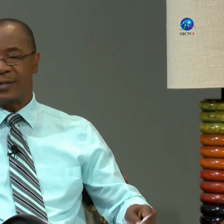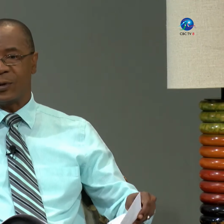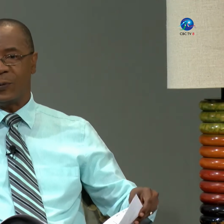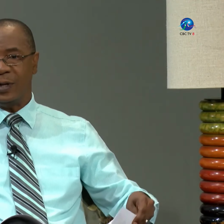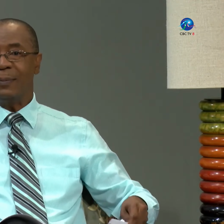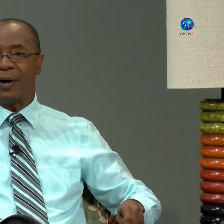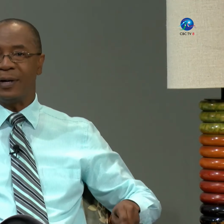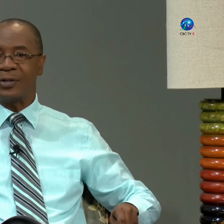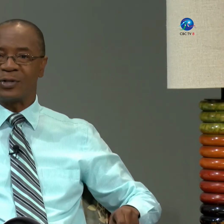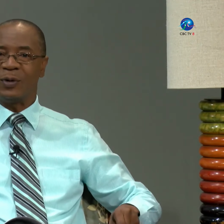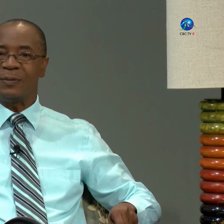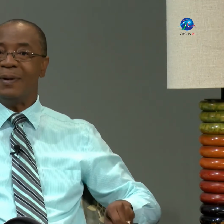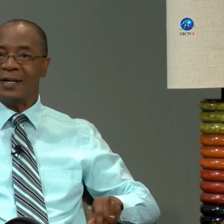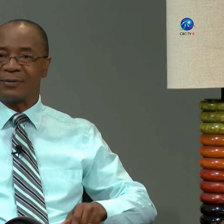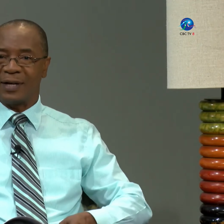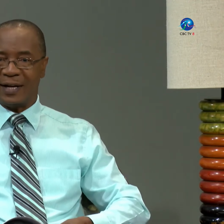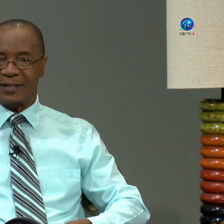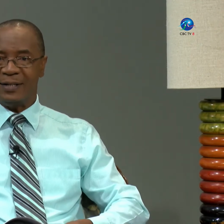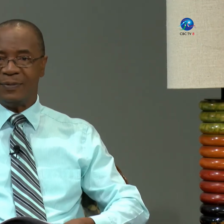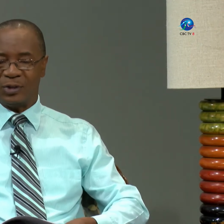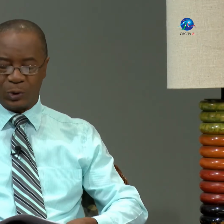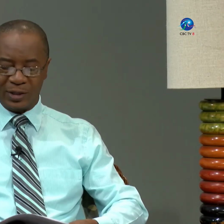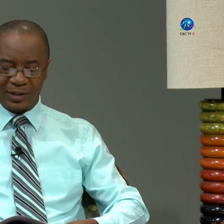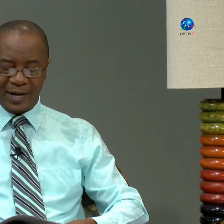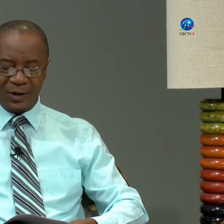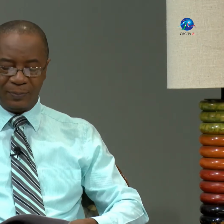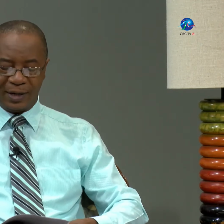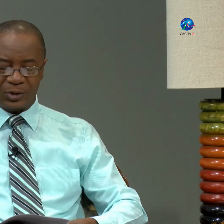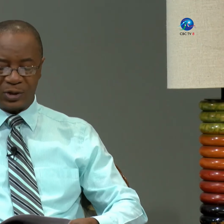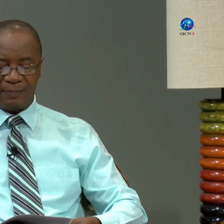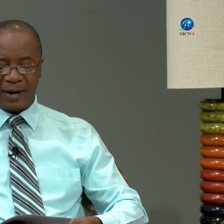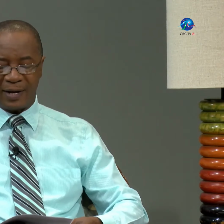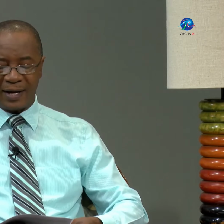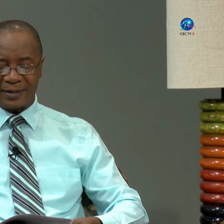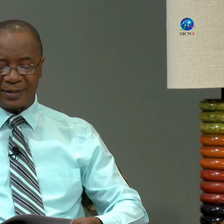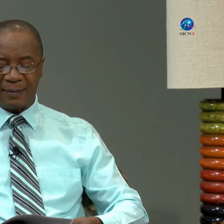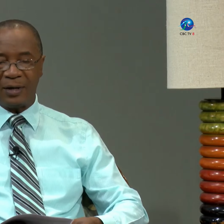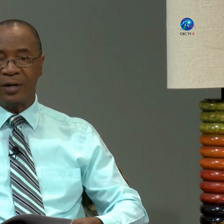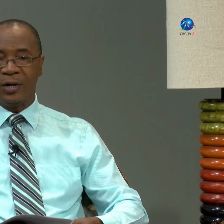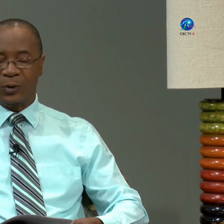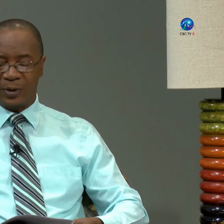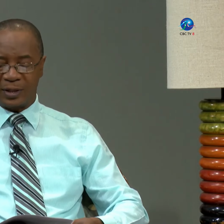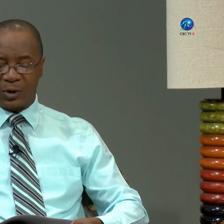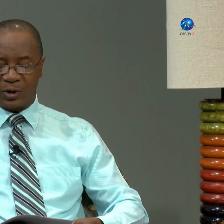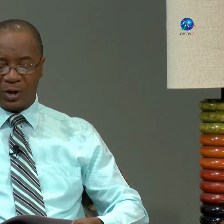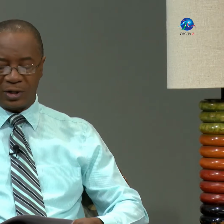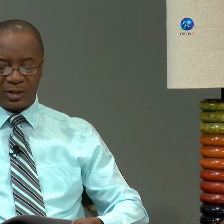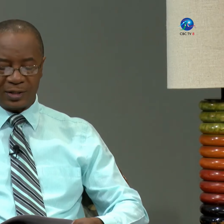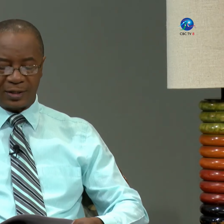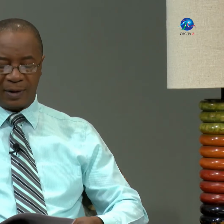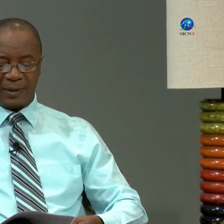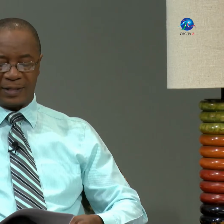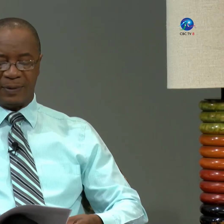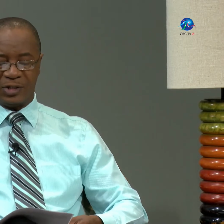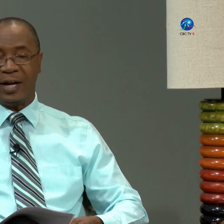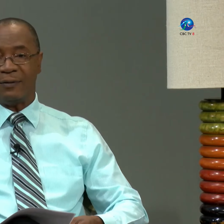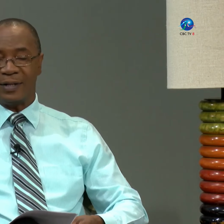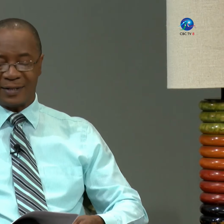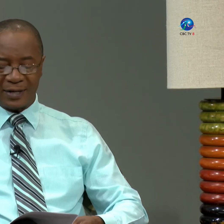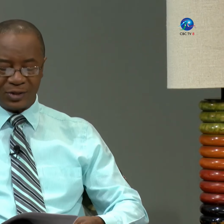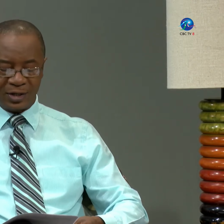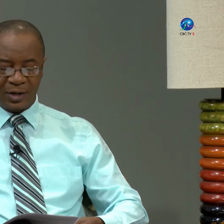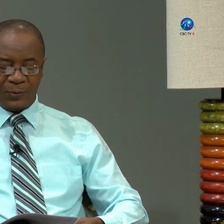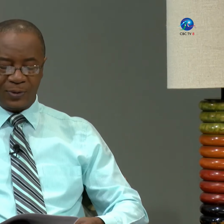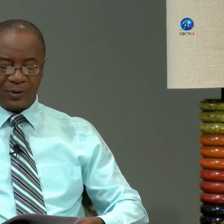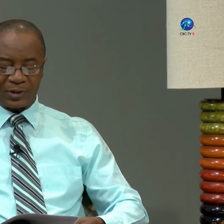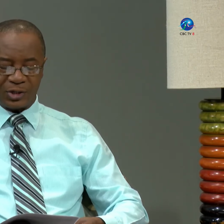and so we Barbados also want to make it a reality. are joined now by Dr. Mariela Stabler who is an audiologist at Barbados Speech